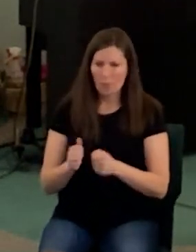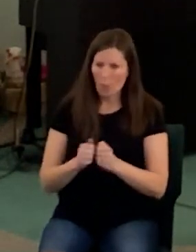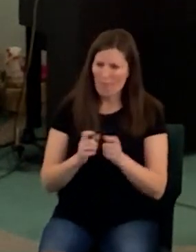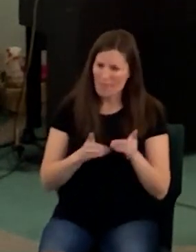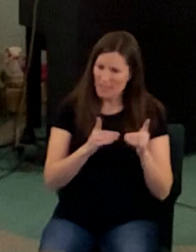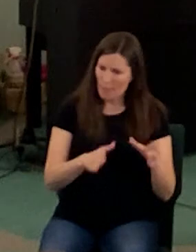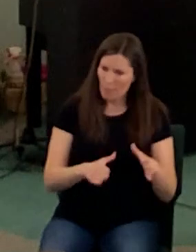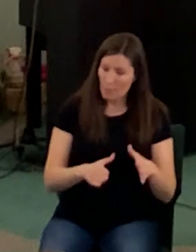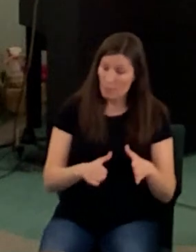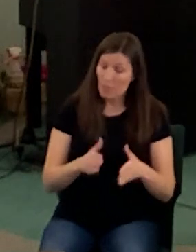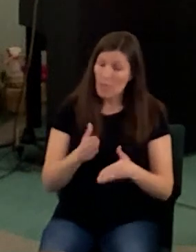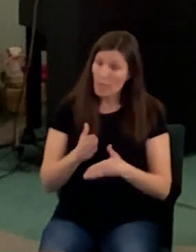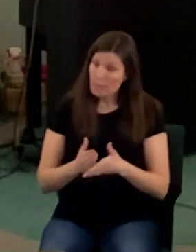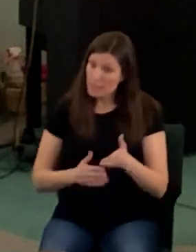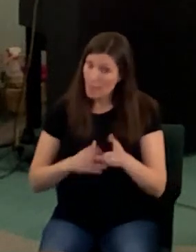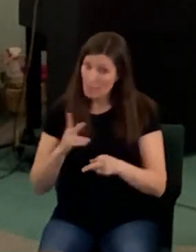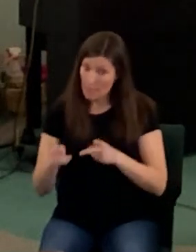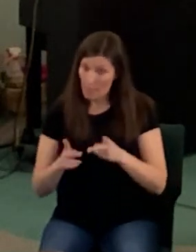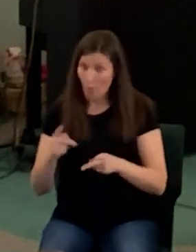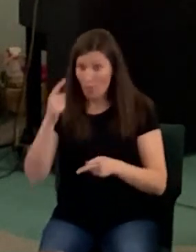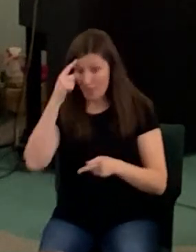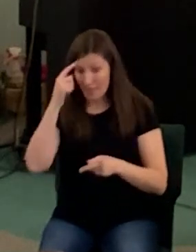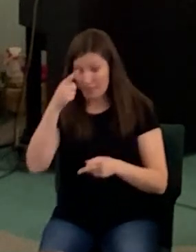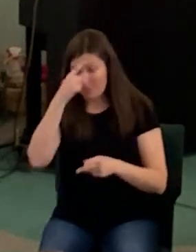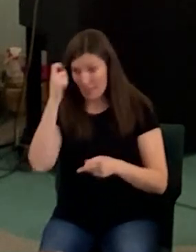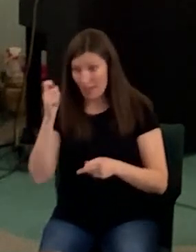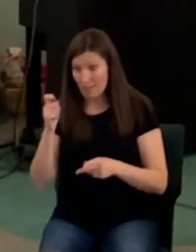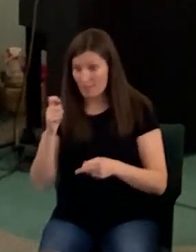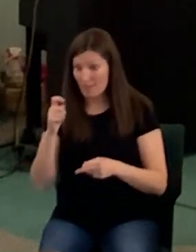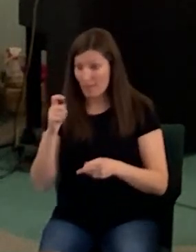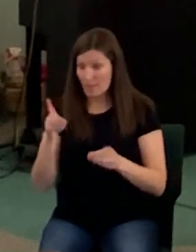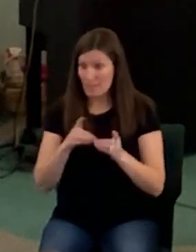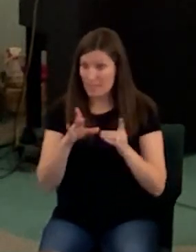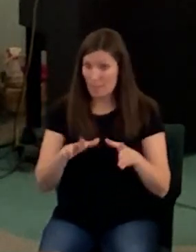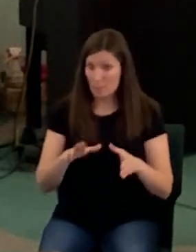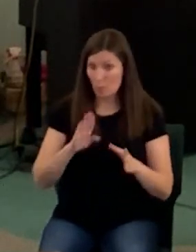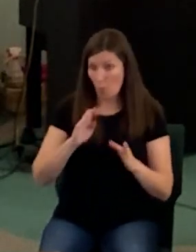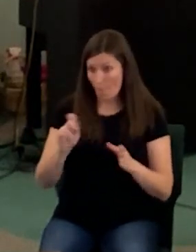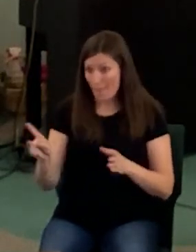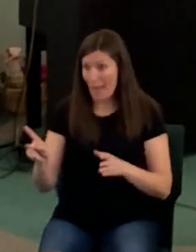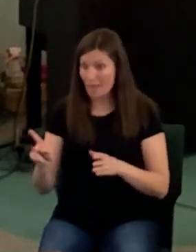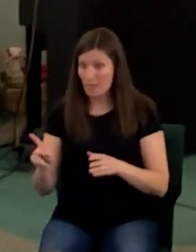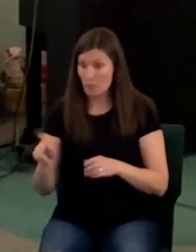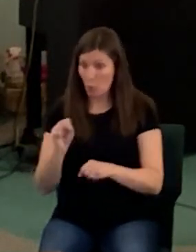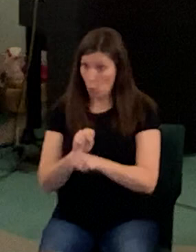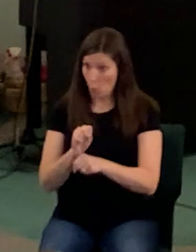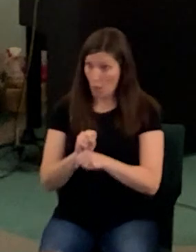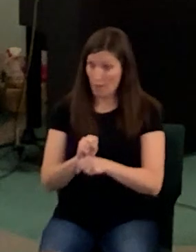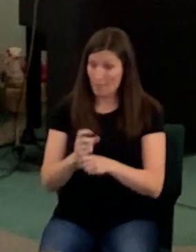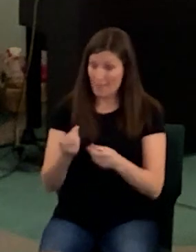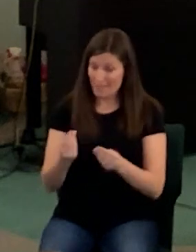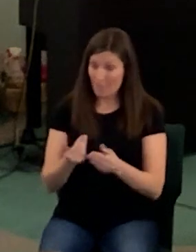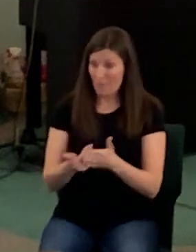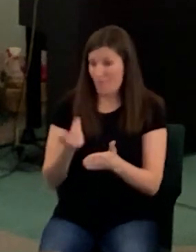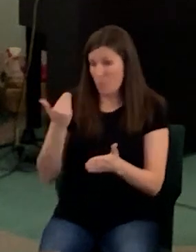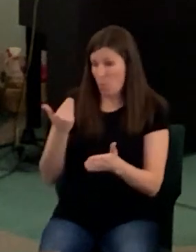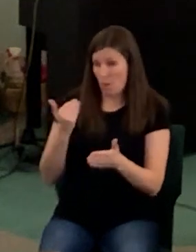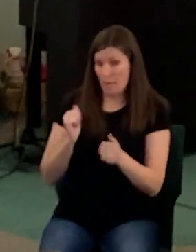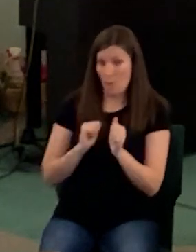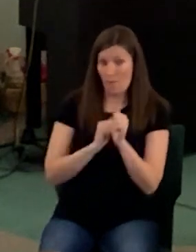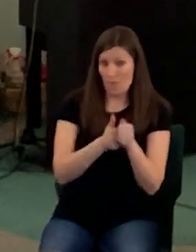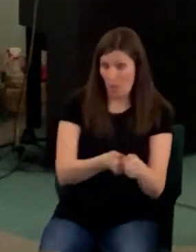to their previous vocation, that they are kind of abandoning Jesus' call on their lives, and they're returning back to